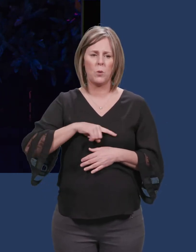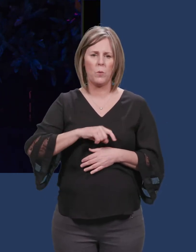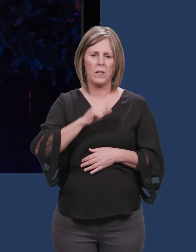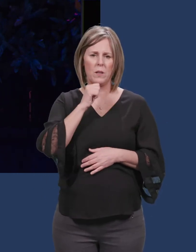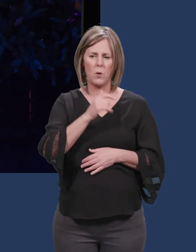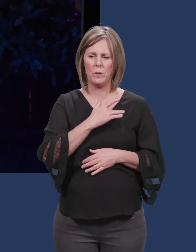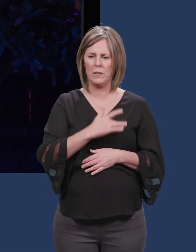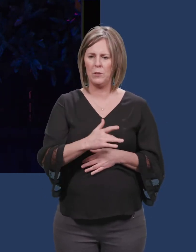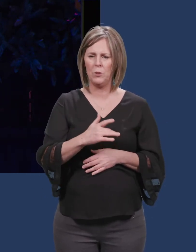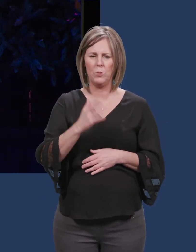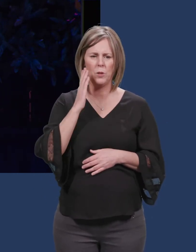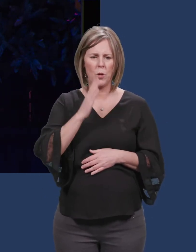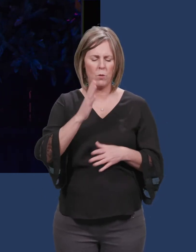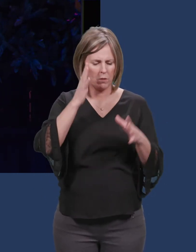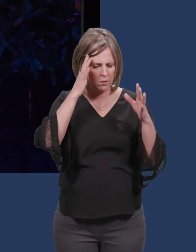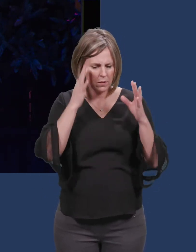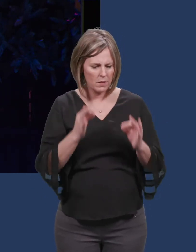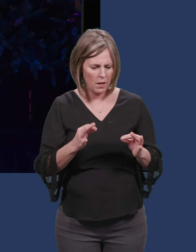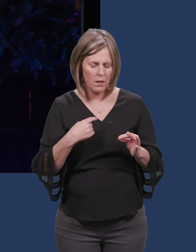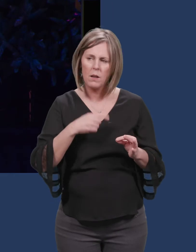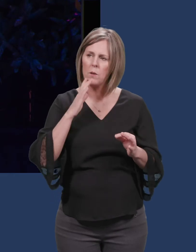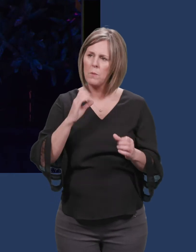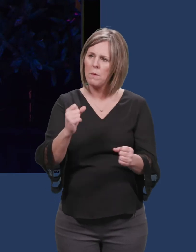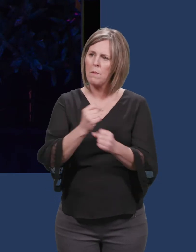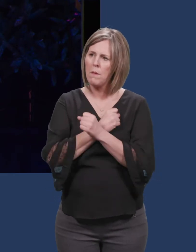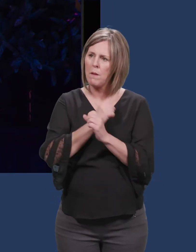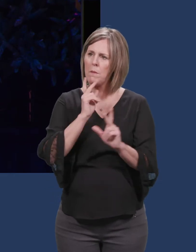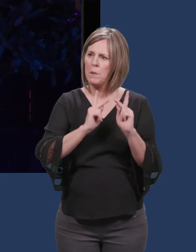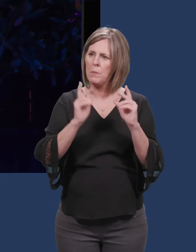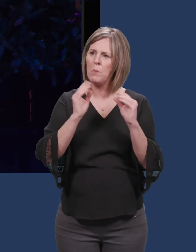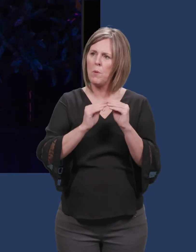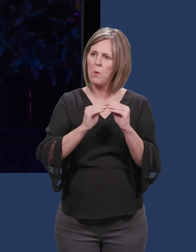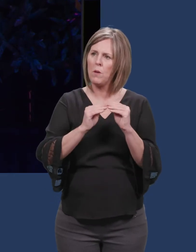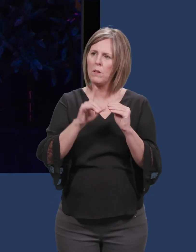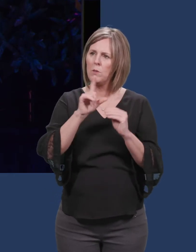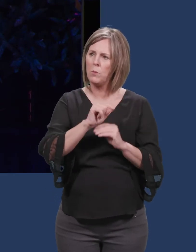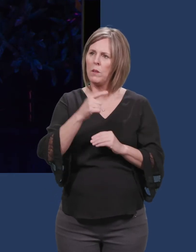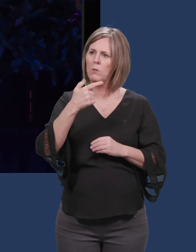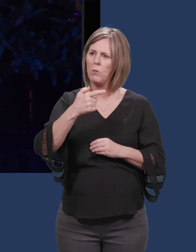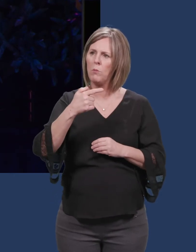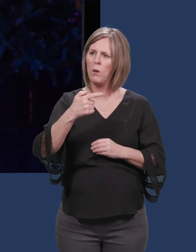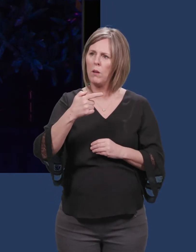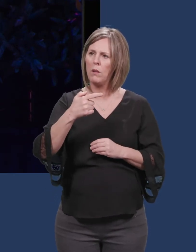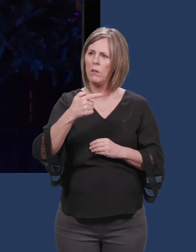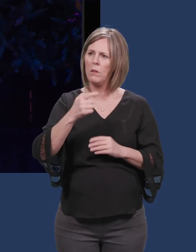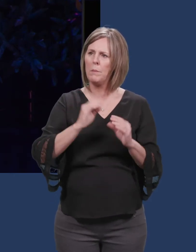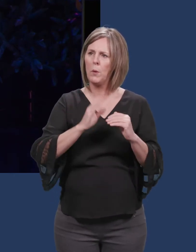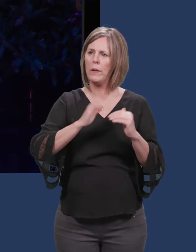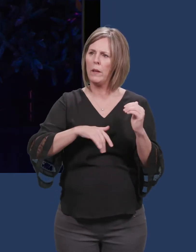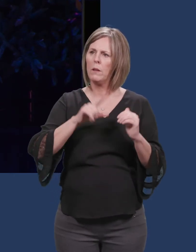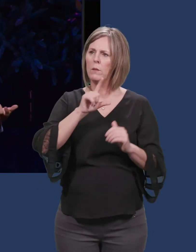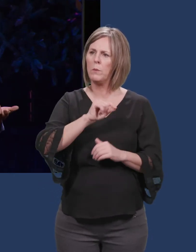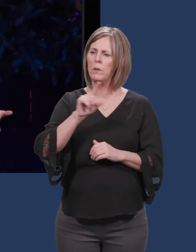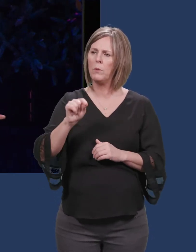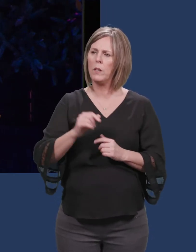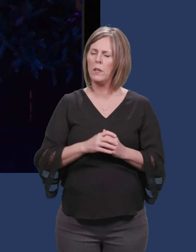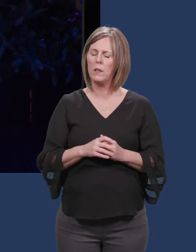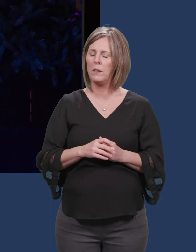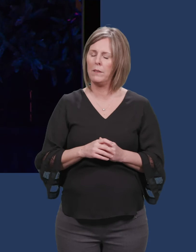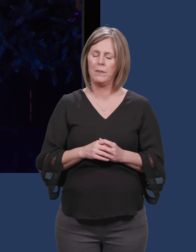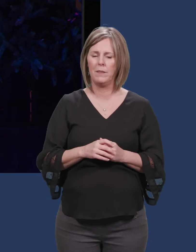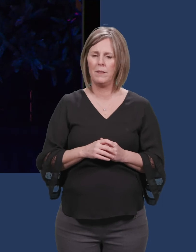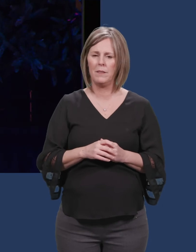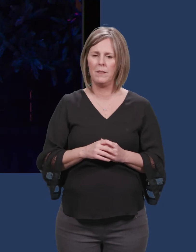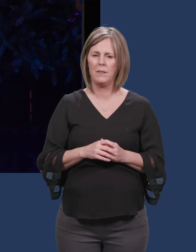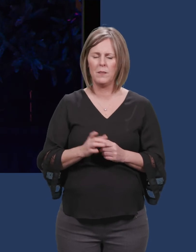New Year's resolutions to love people more in 2021 than we did in 2020. And to some extent, we